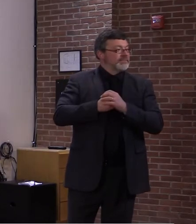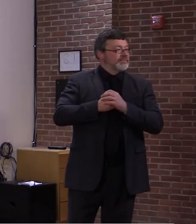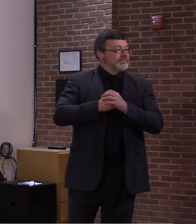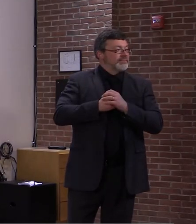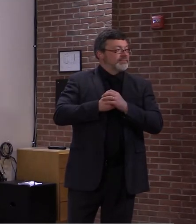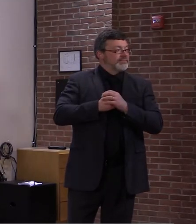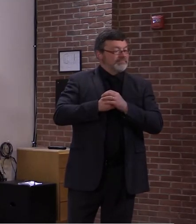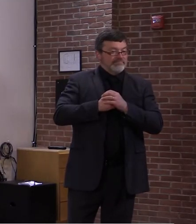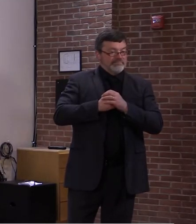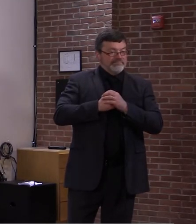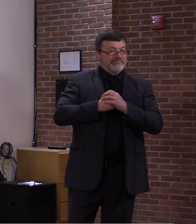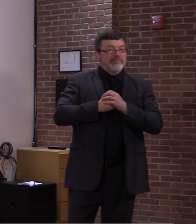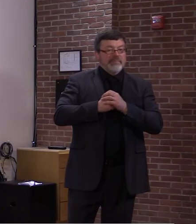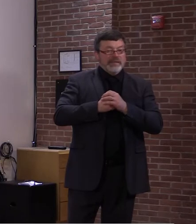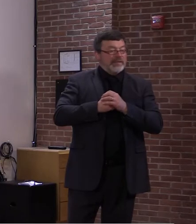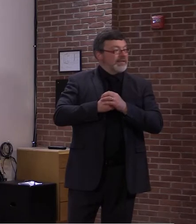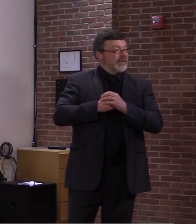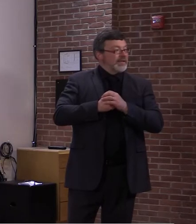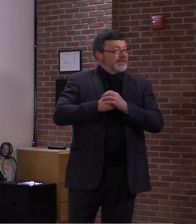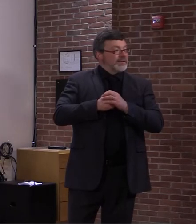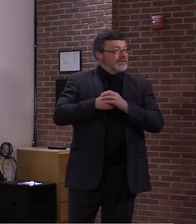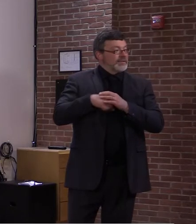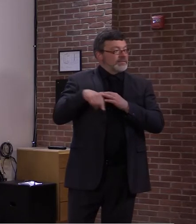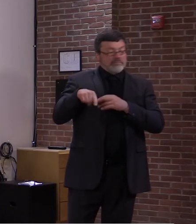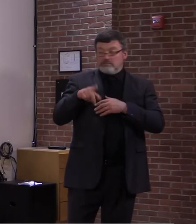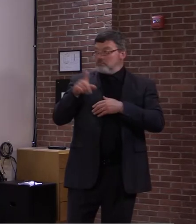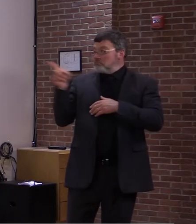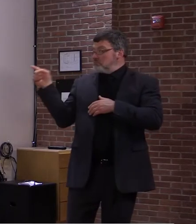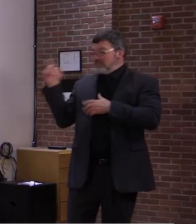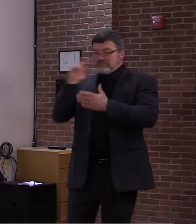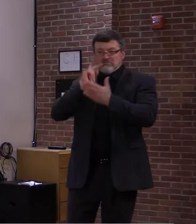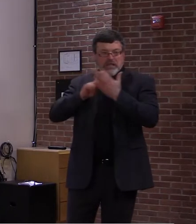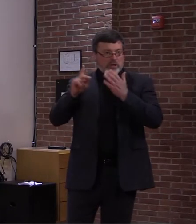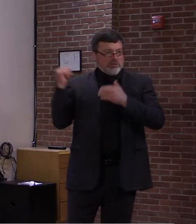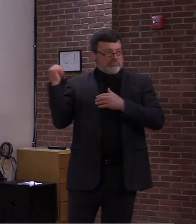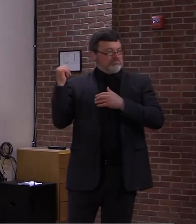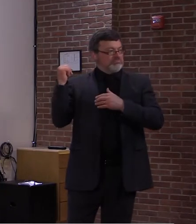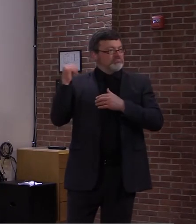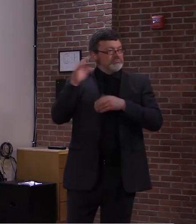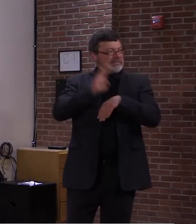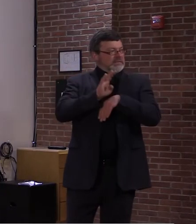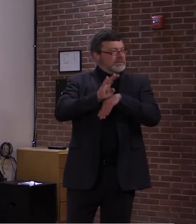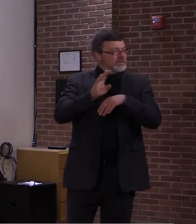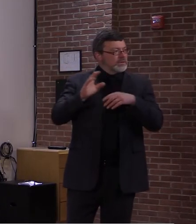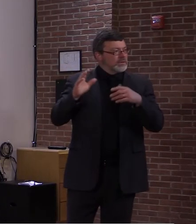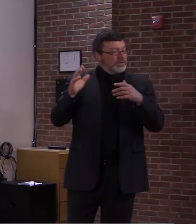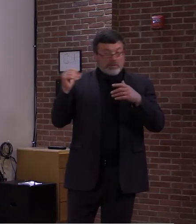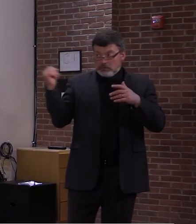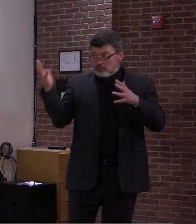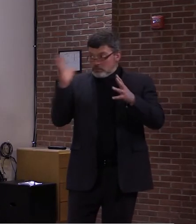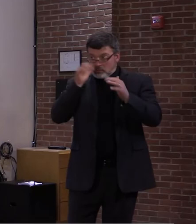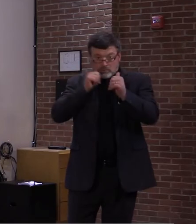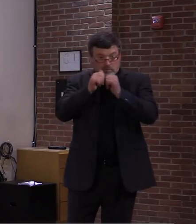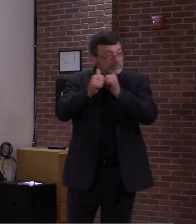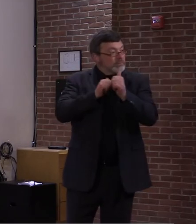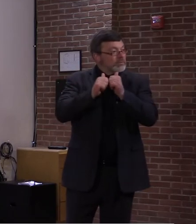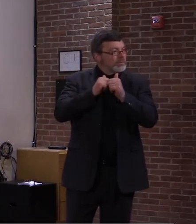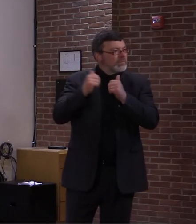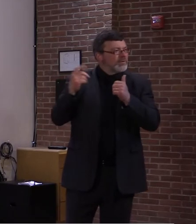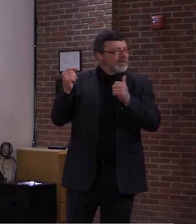maybe Bob Kendall knows something I don't, but when are you going to announce your decision to run or not run for governor? Sometime